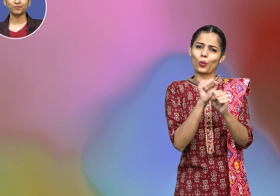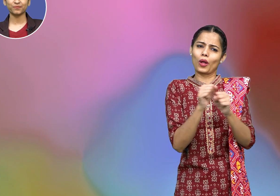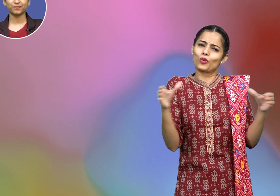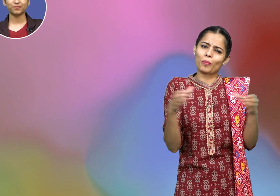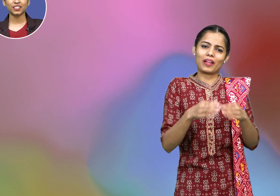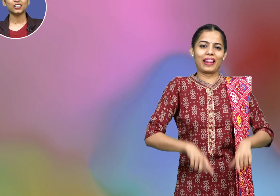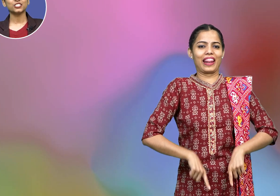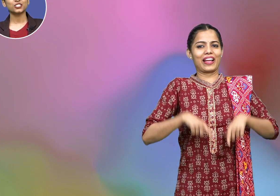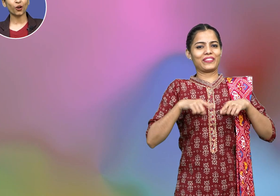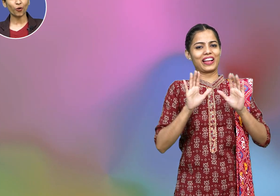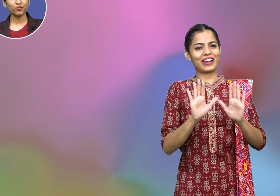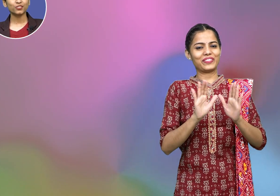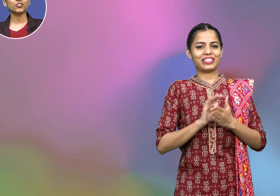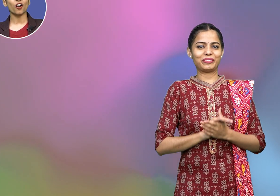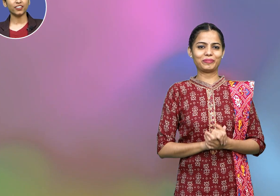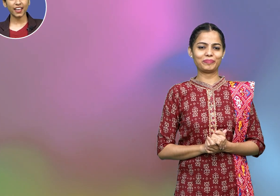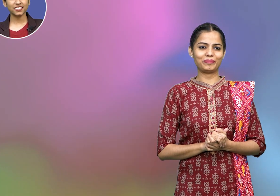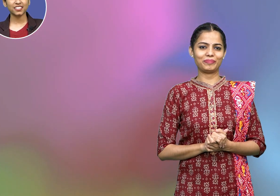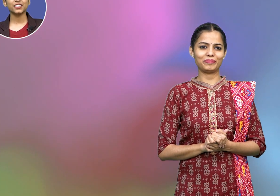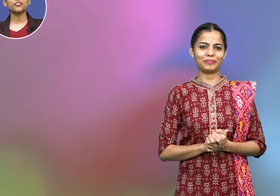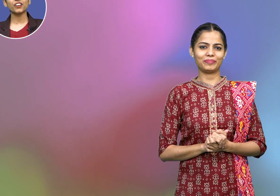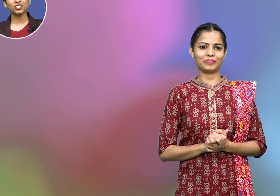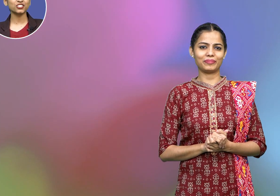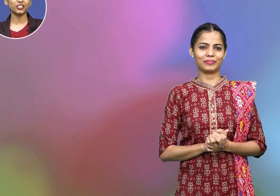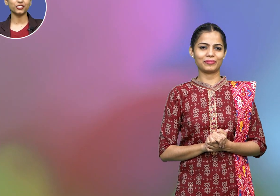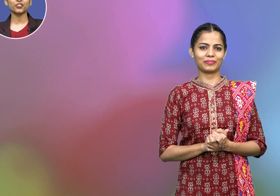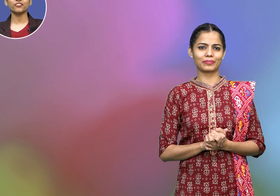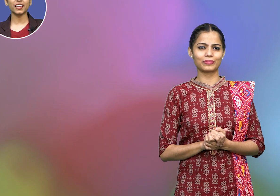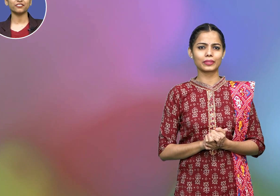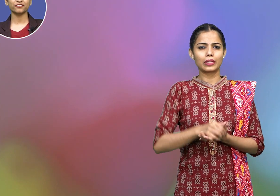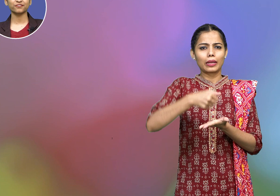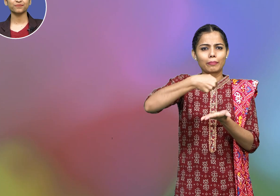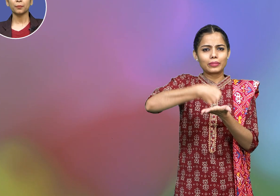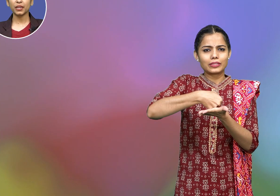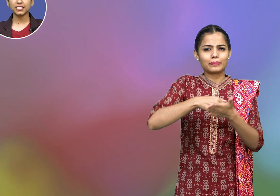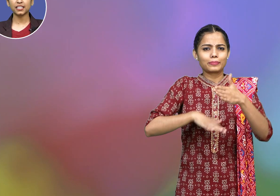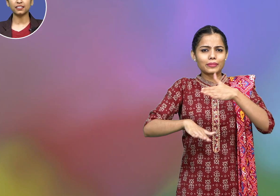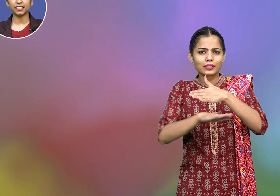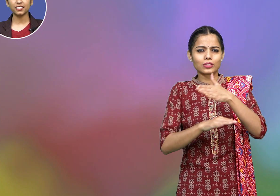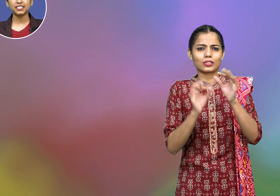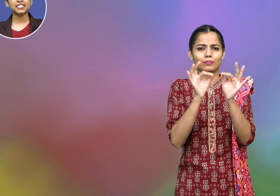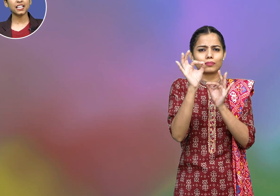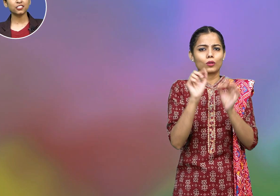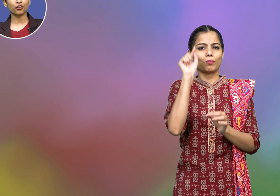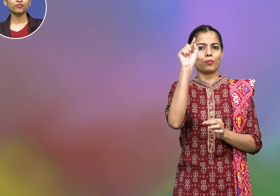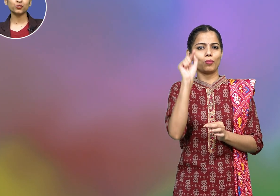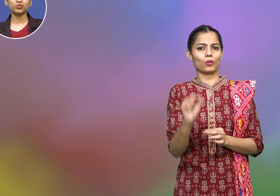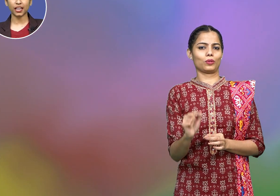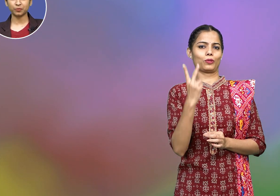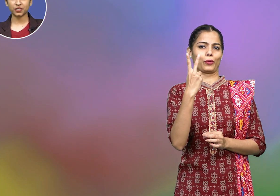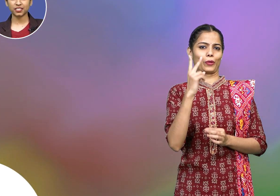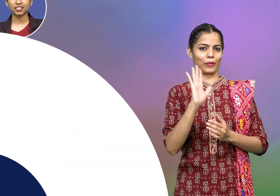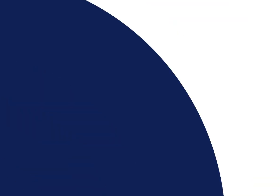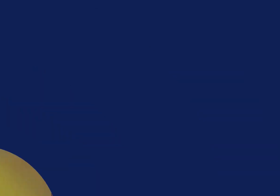etc. So, called as the functional unit of life. Basically, cells are of